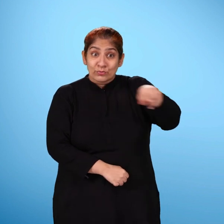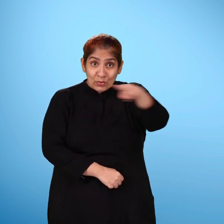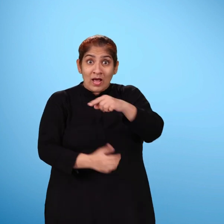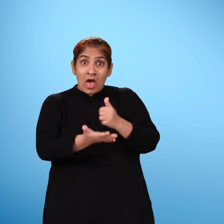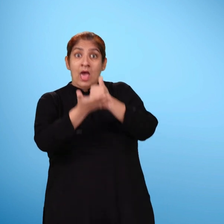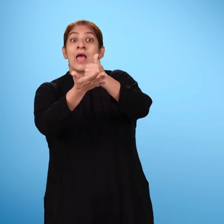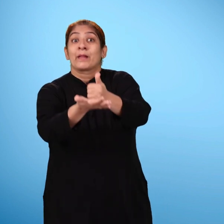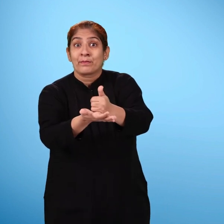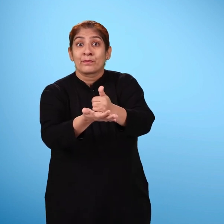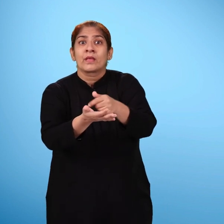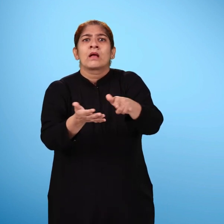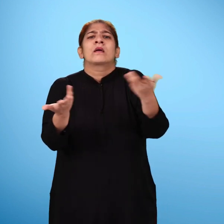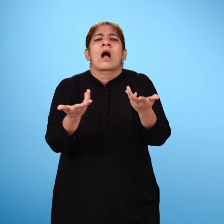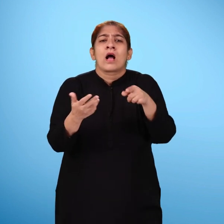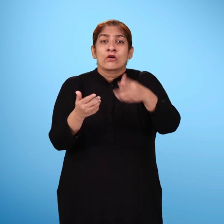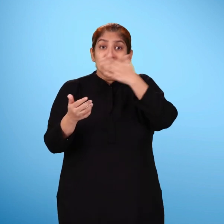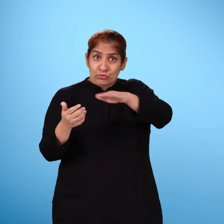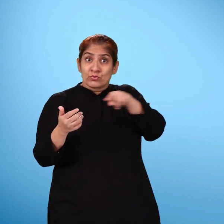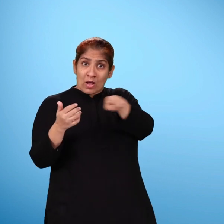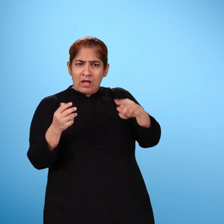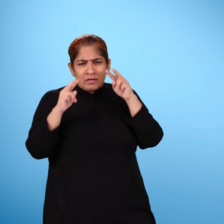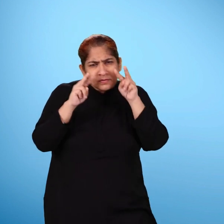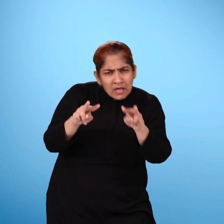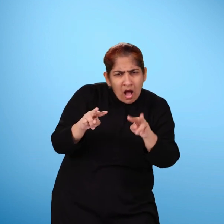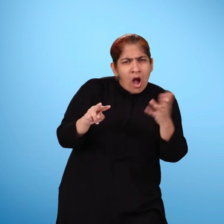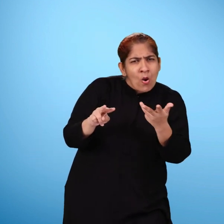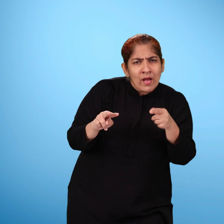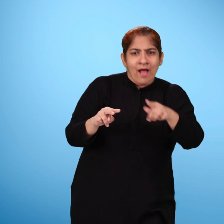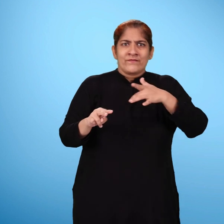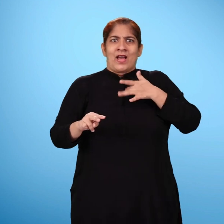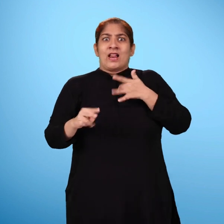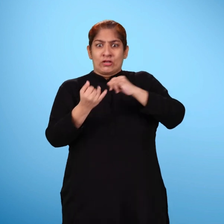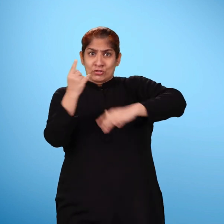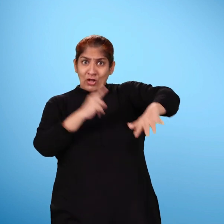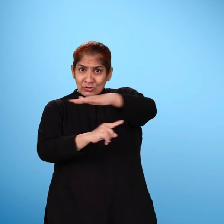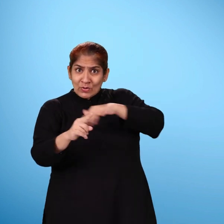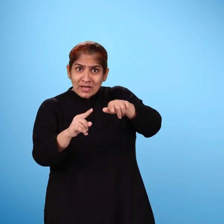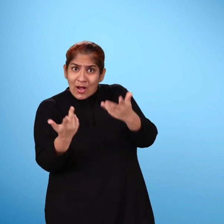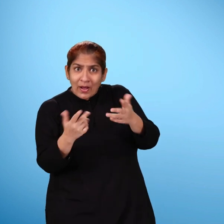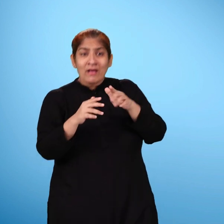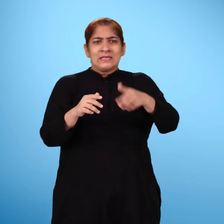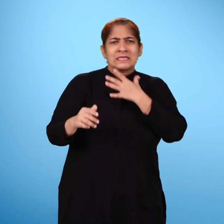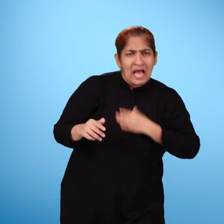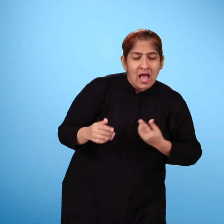Help children develop holistically, taking care of their physical, mental, and social-emotional